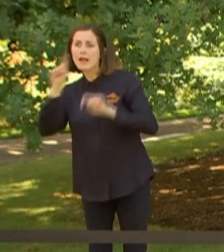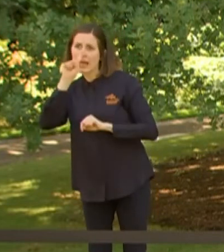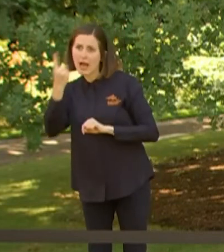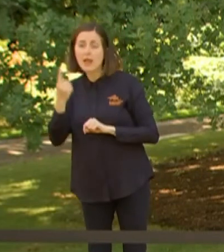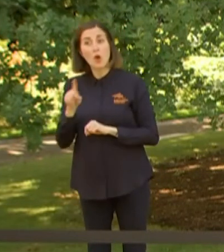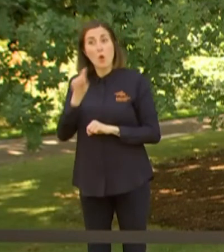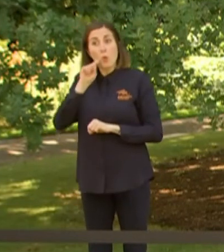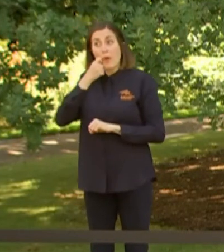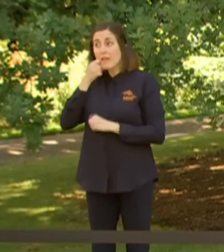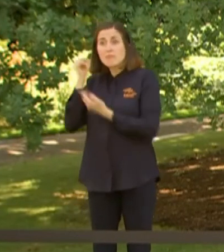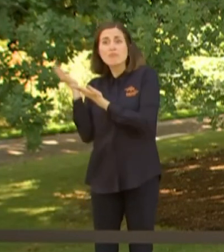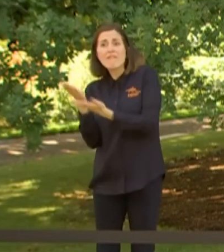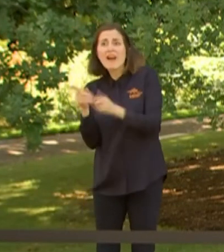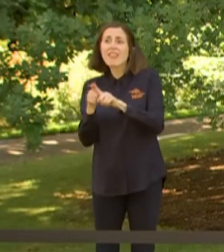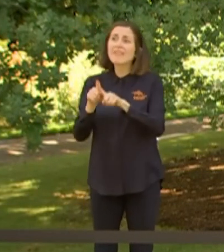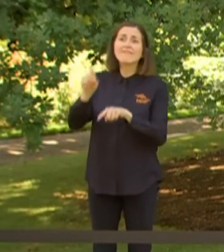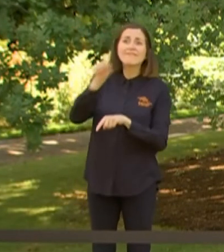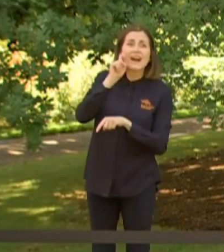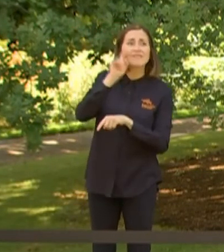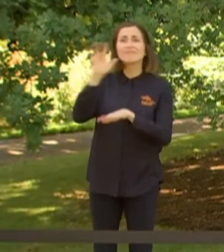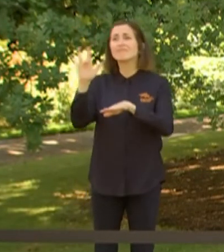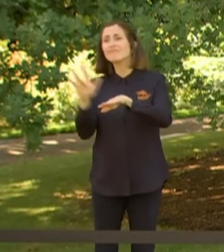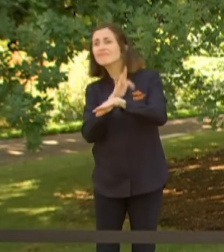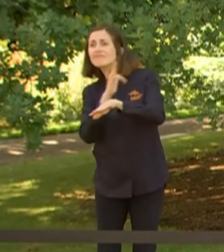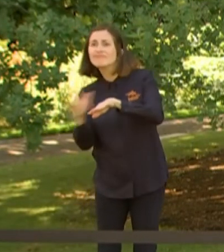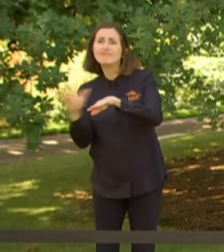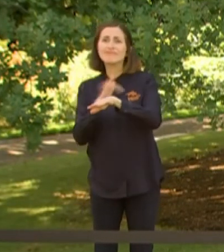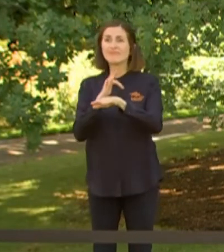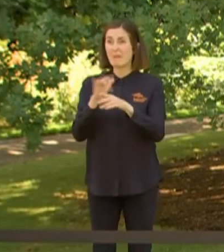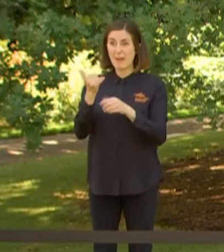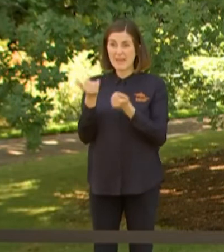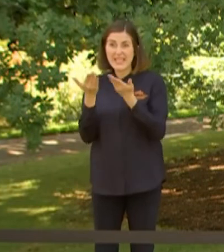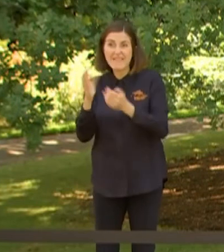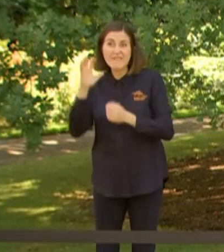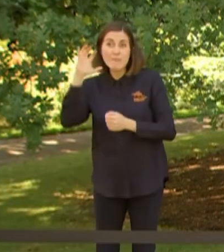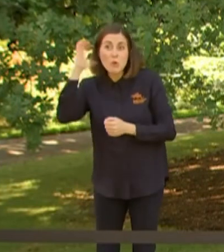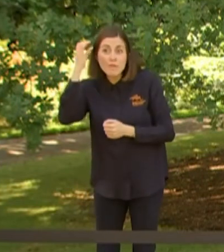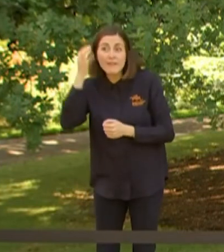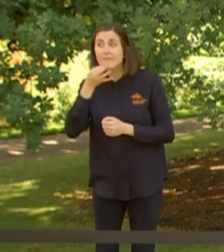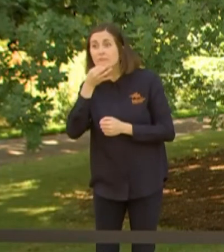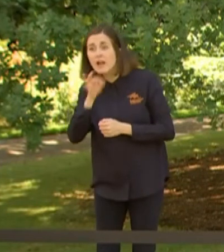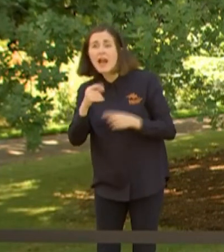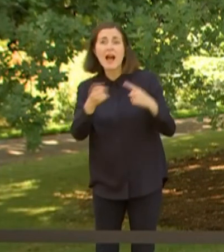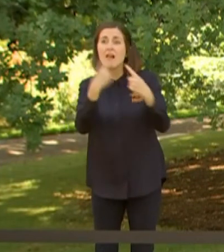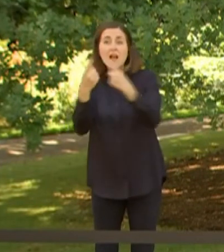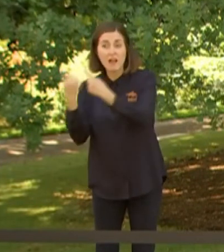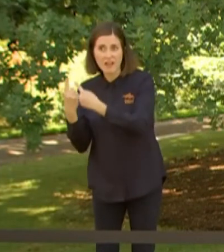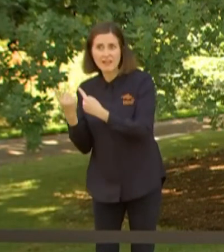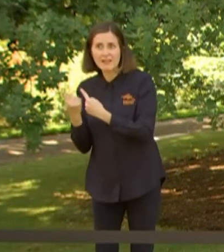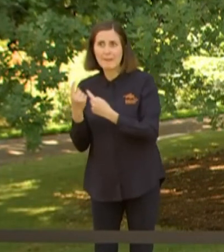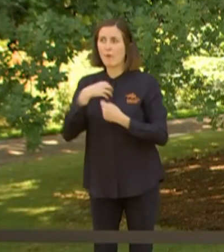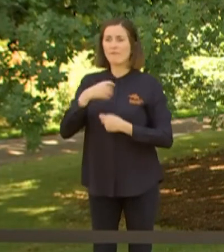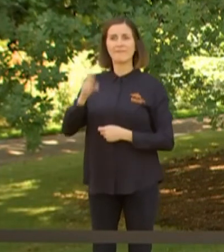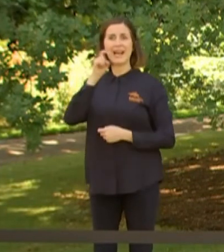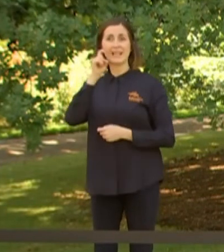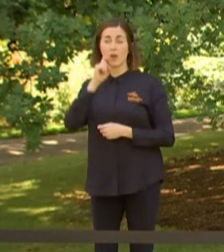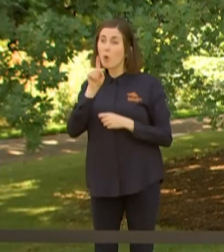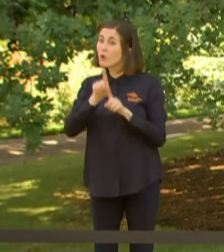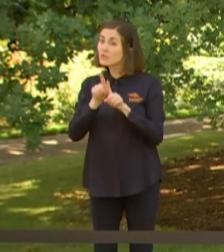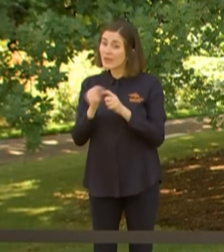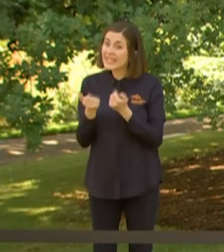throughout the day in people's rooms for children and for adults. And also the food quality has been improved. Some of the issues